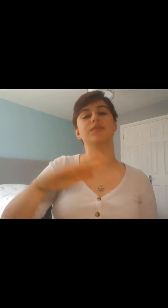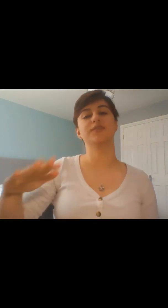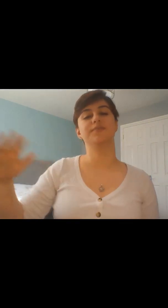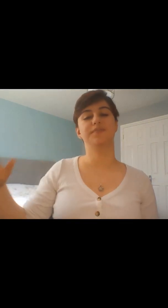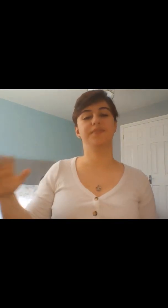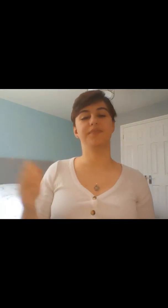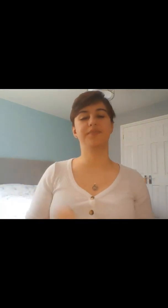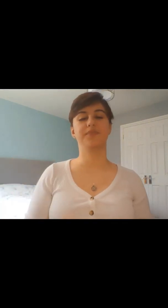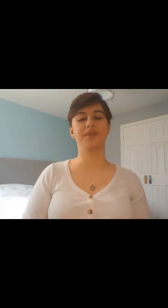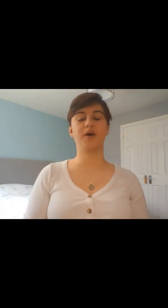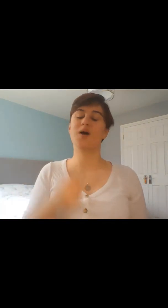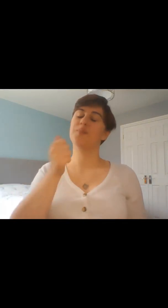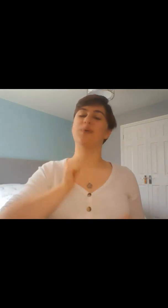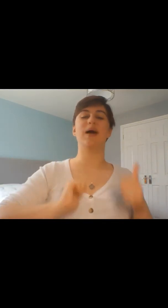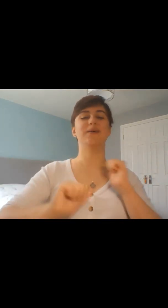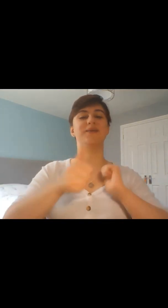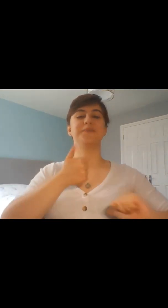grandchildren, proud,